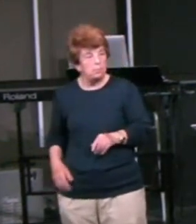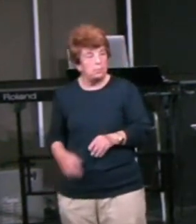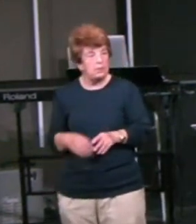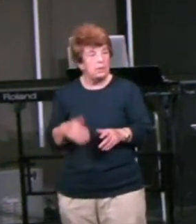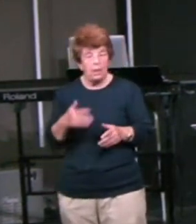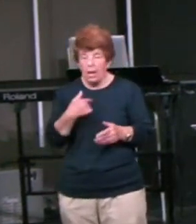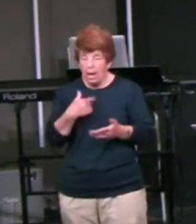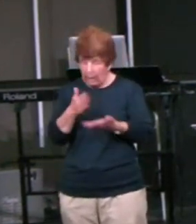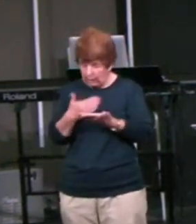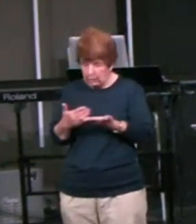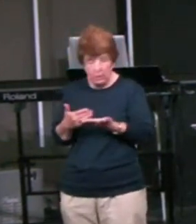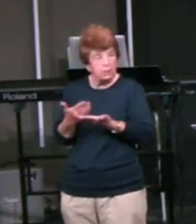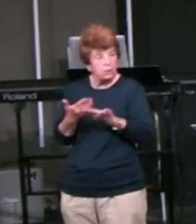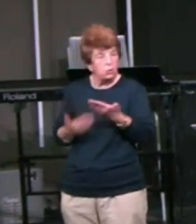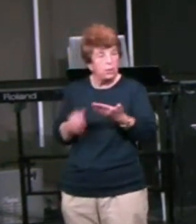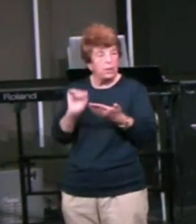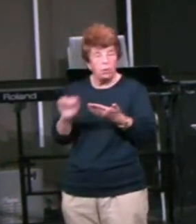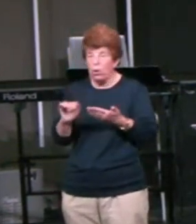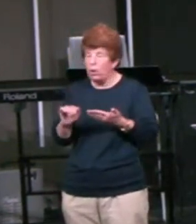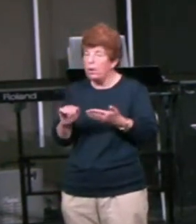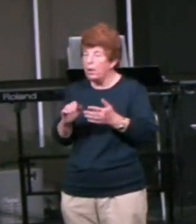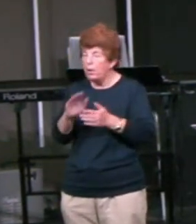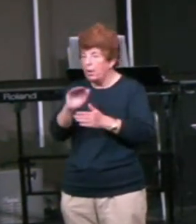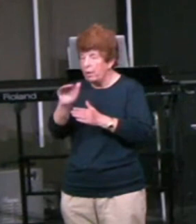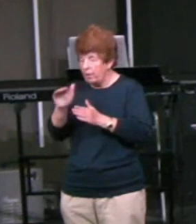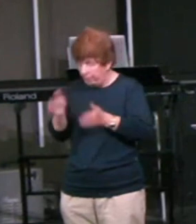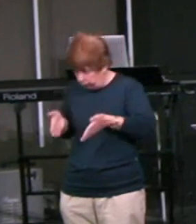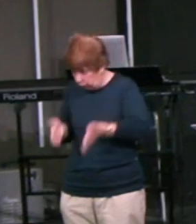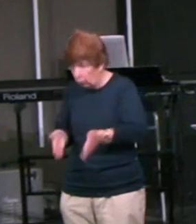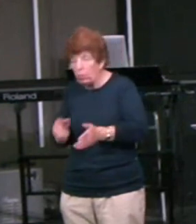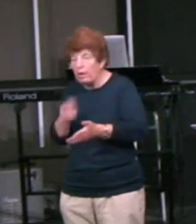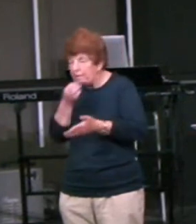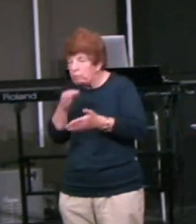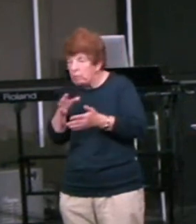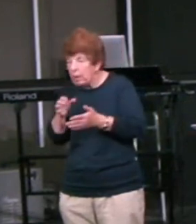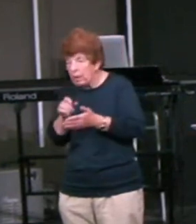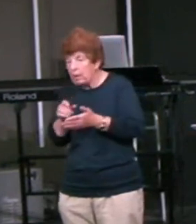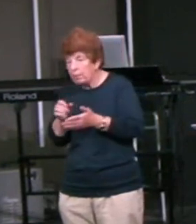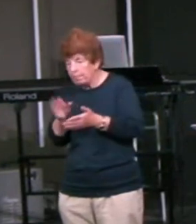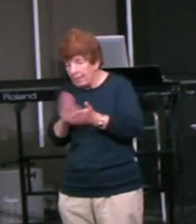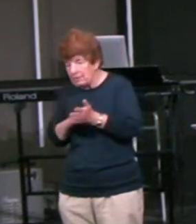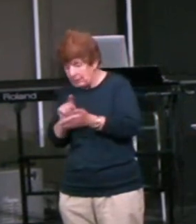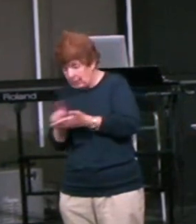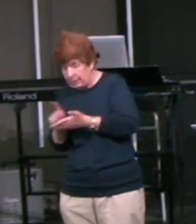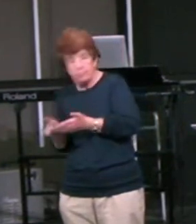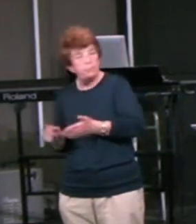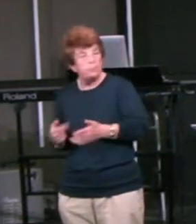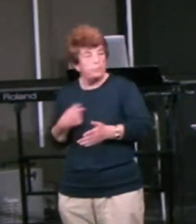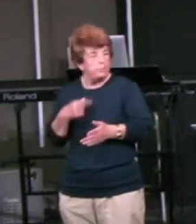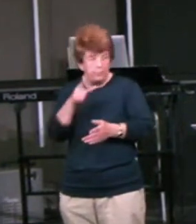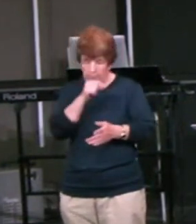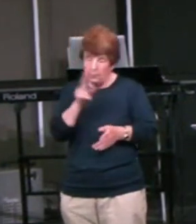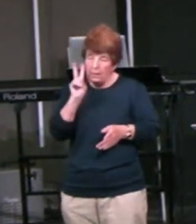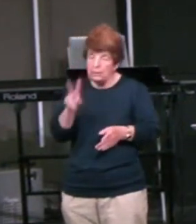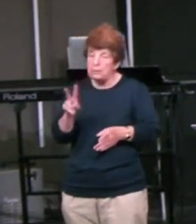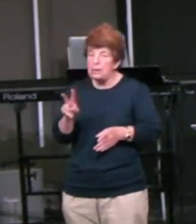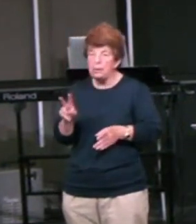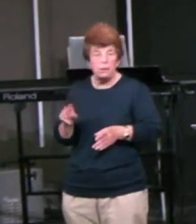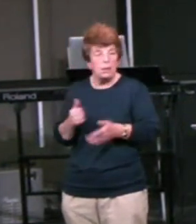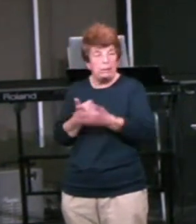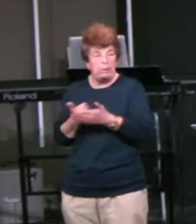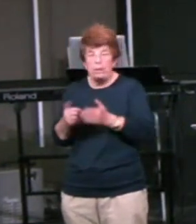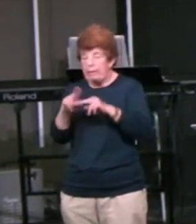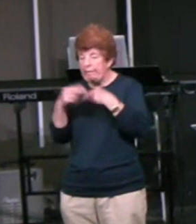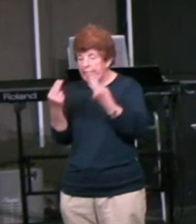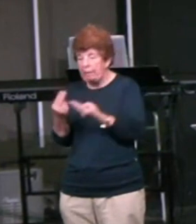And I shared that story at her funeral some months later. And I could see some, usually